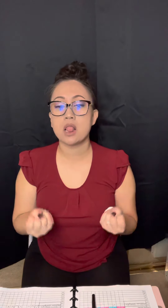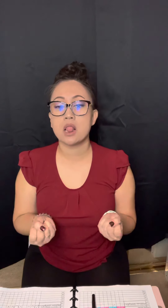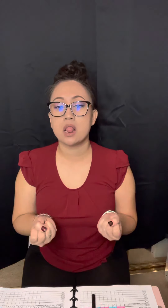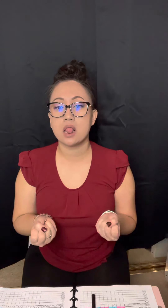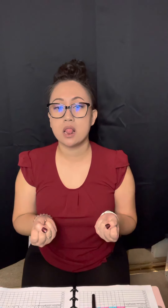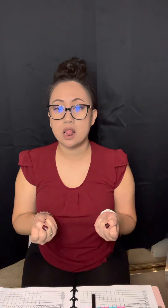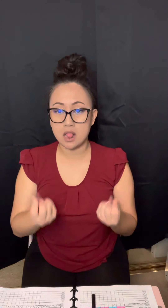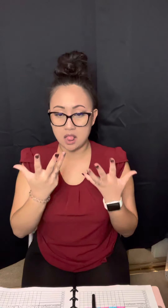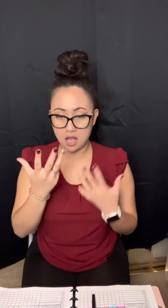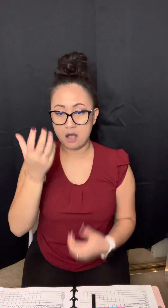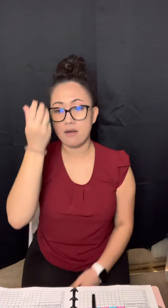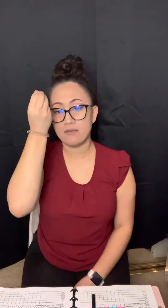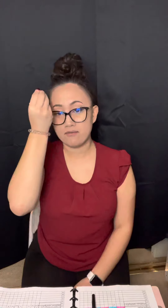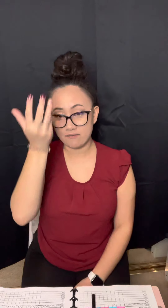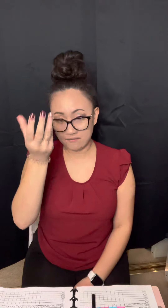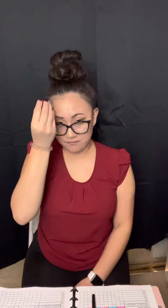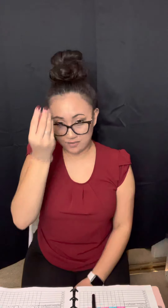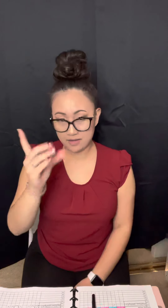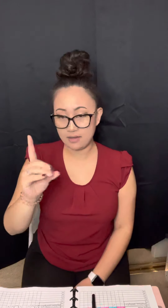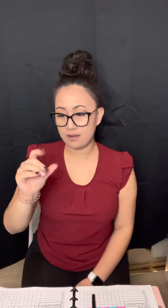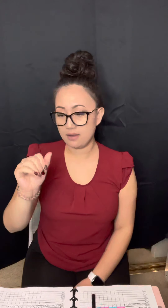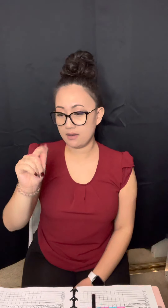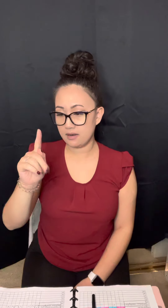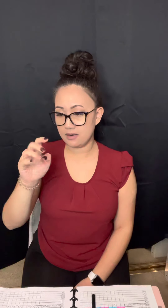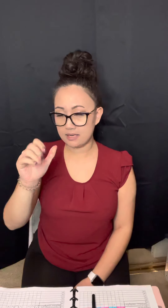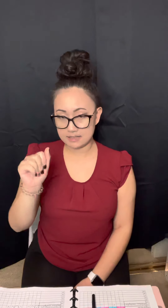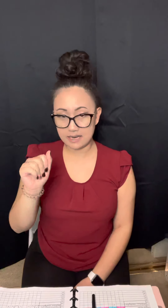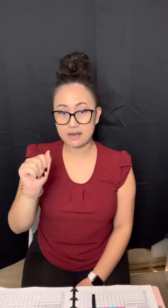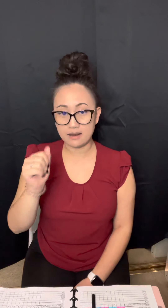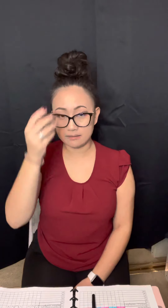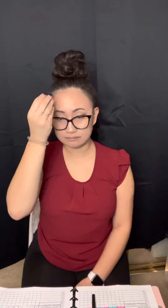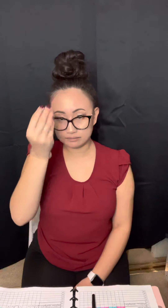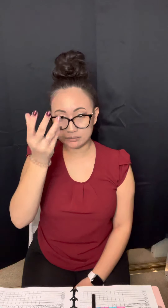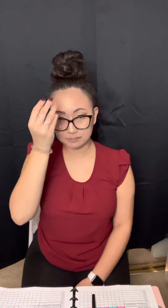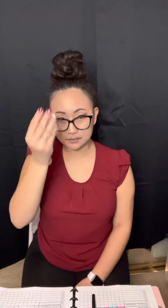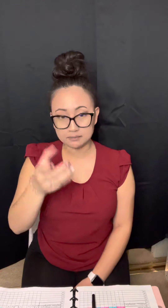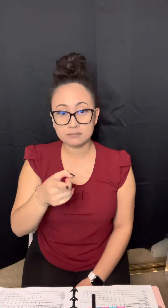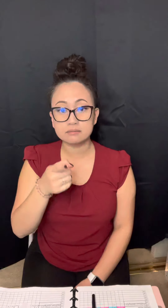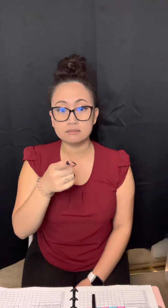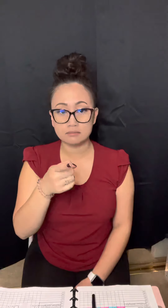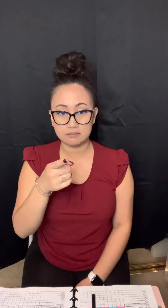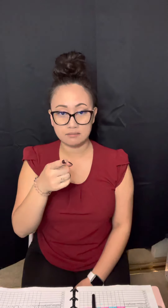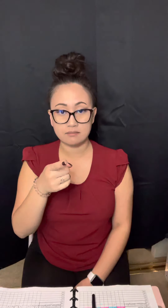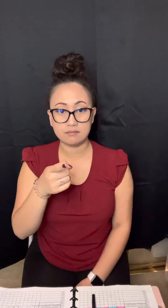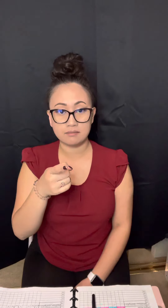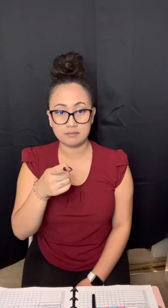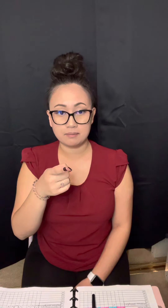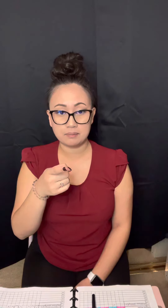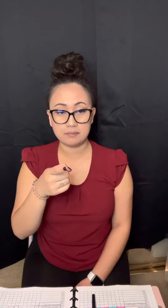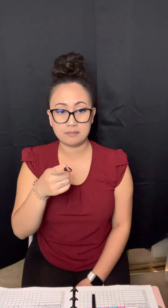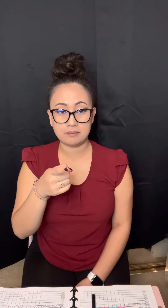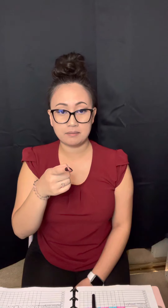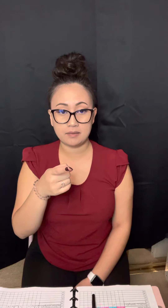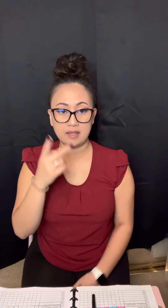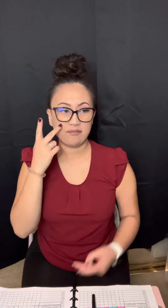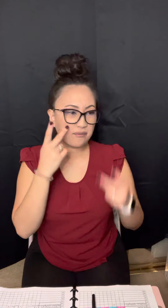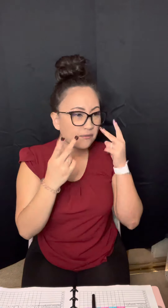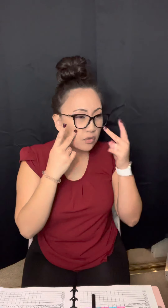of information about what is on Mars. Okay? So these rovers are gathering all this